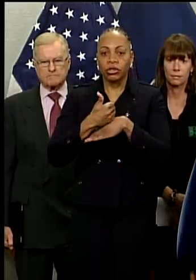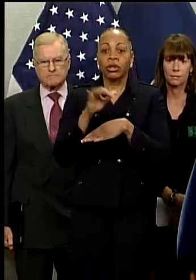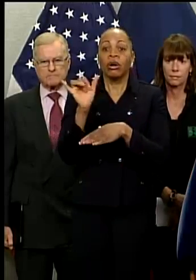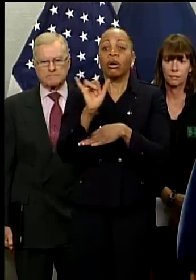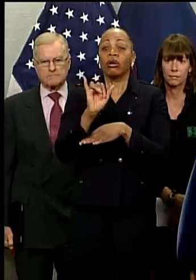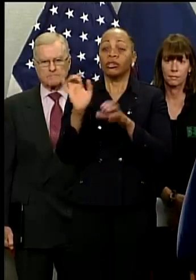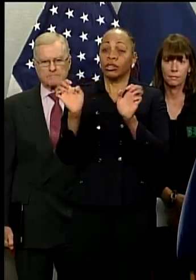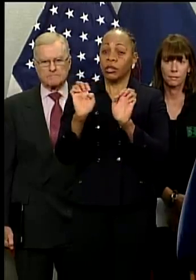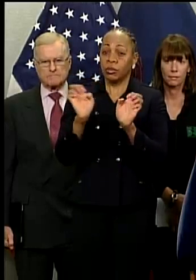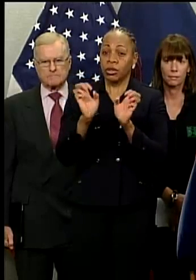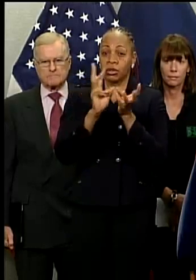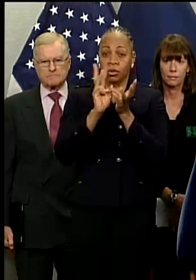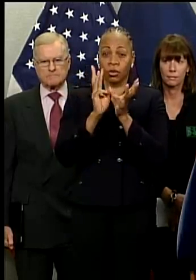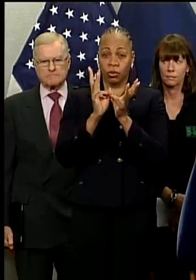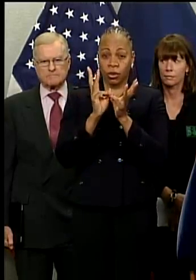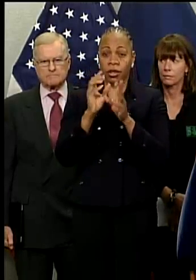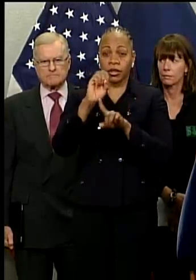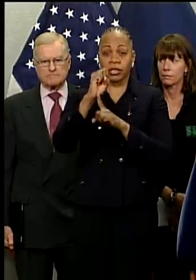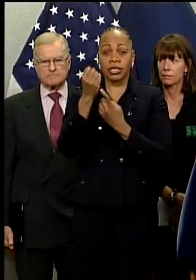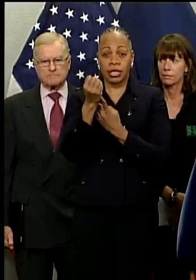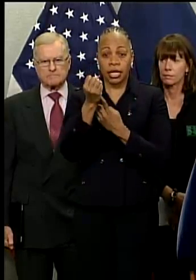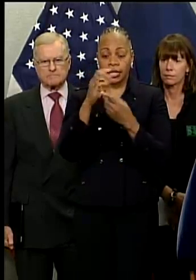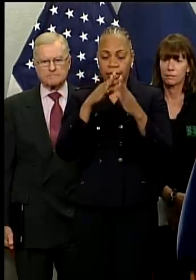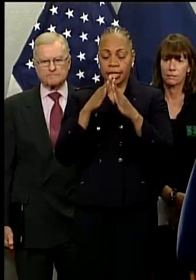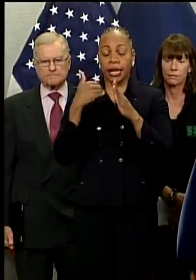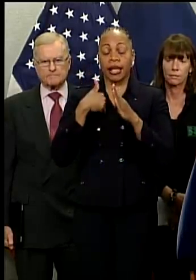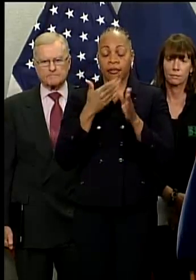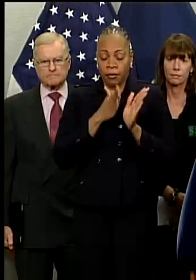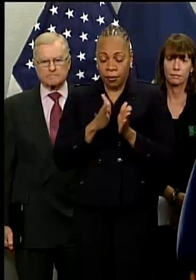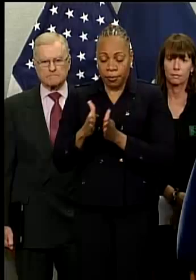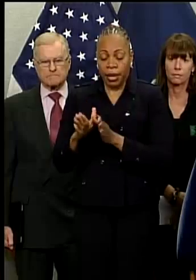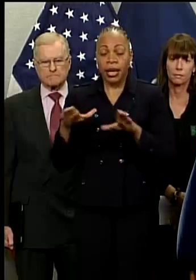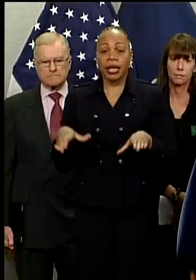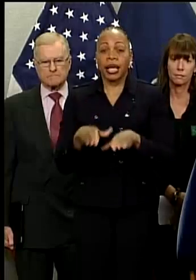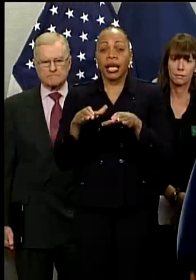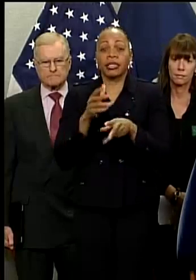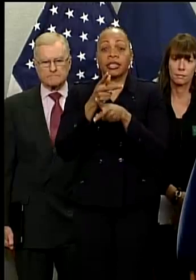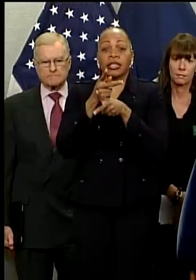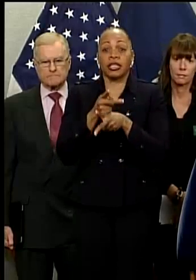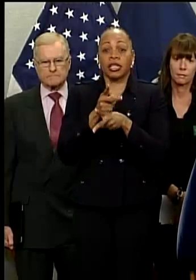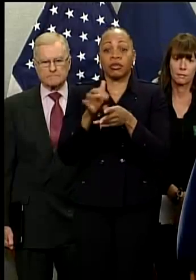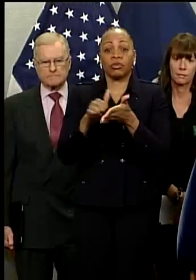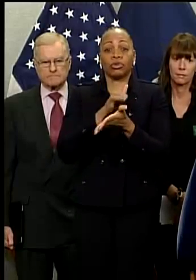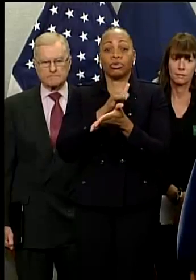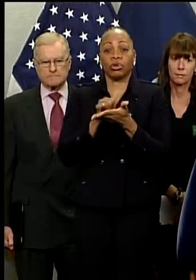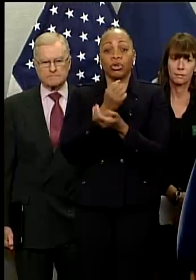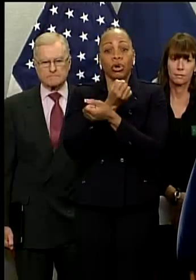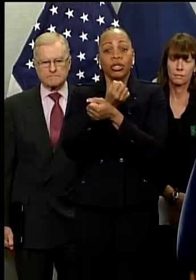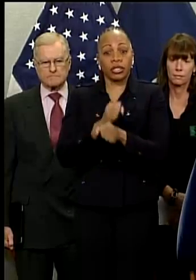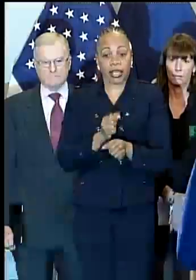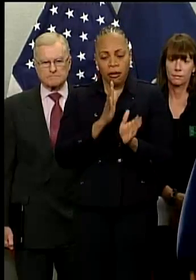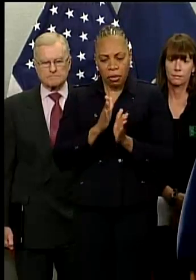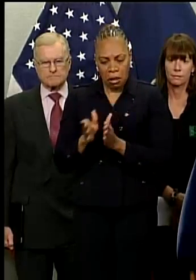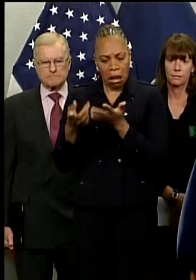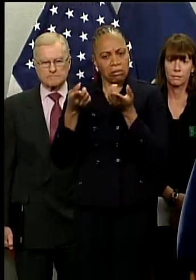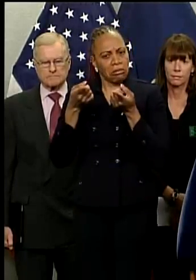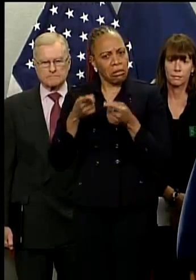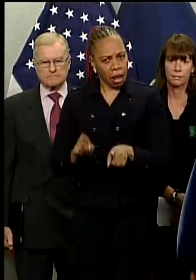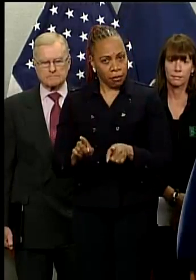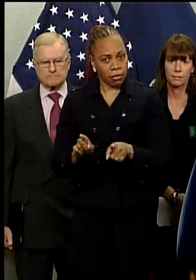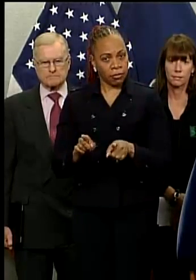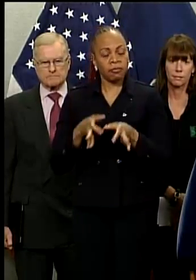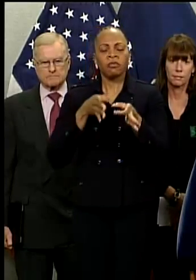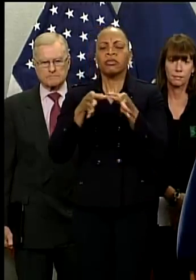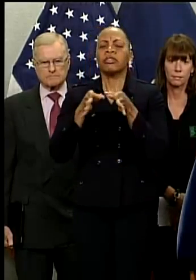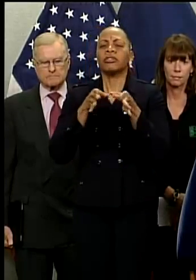weather conditions, our city has a plan of action for keeping New Yorkers safe, and we've already put that plan into motion. And I would like to describe a little bit about